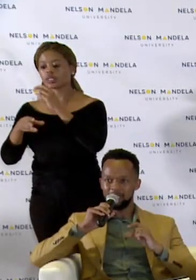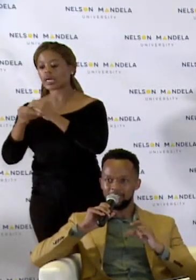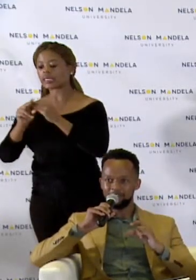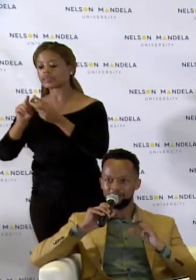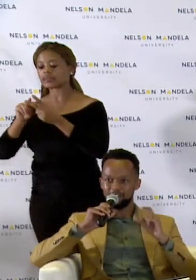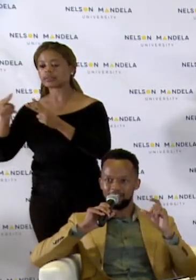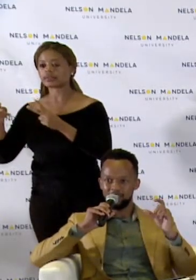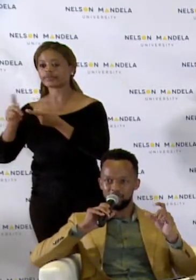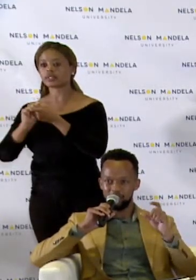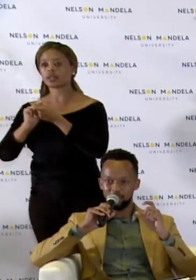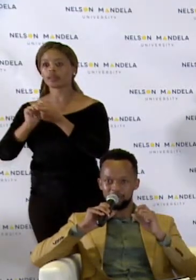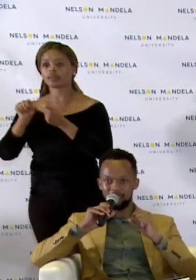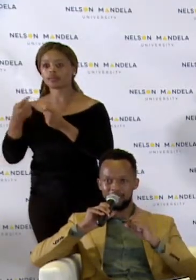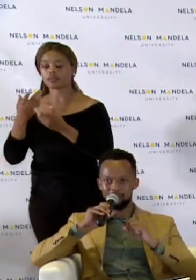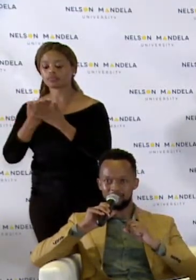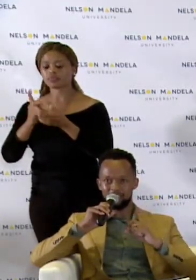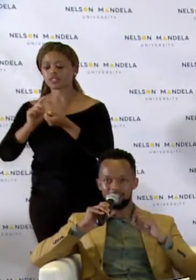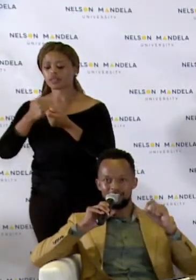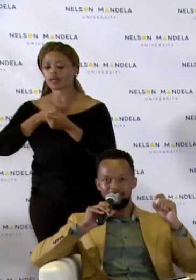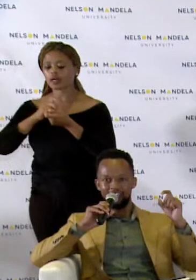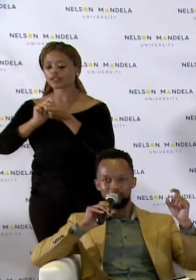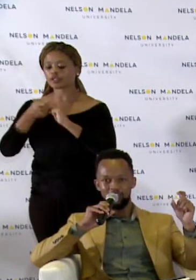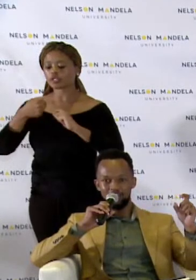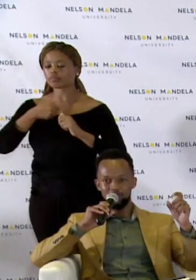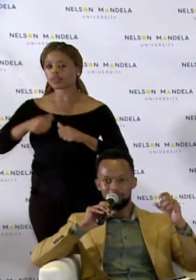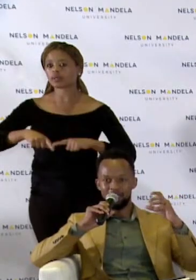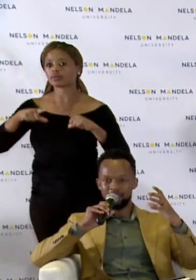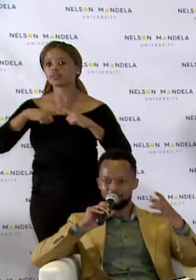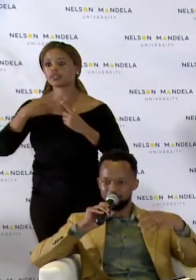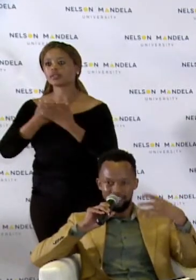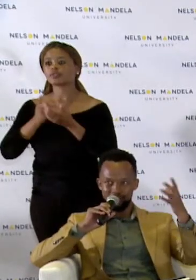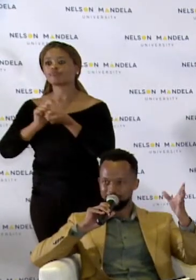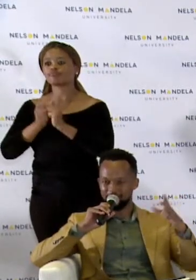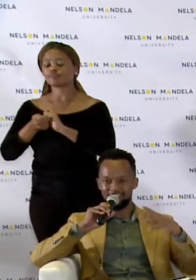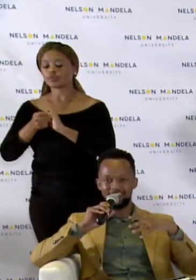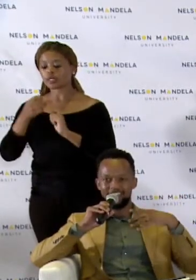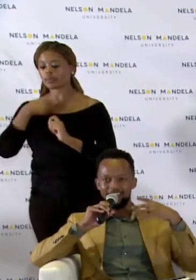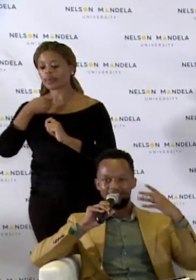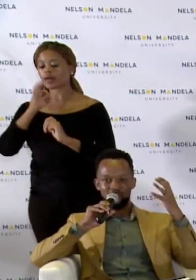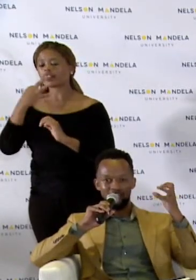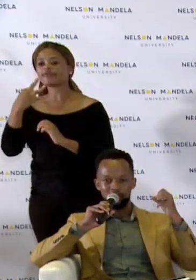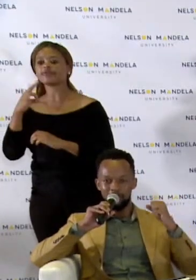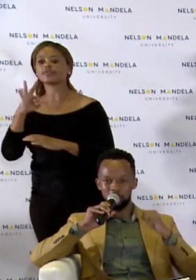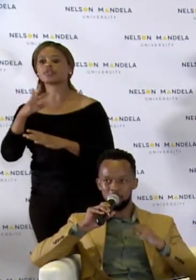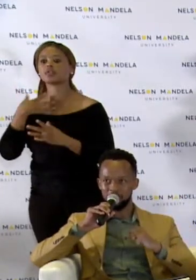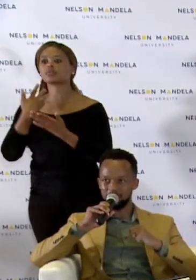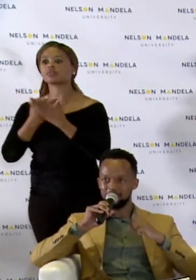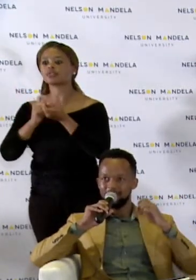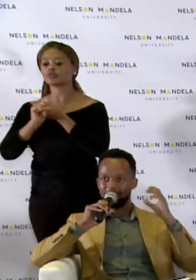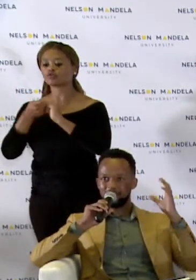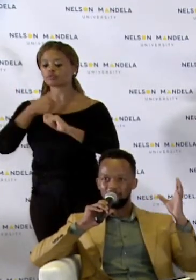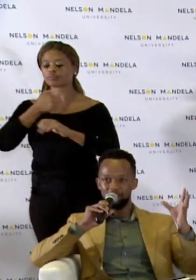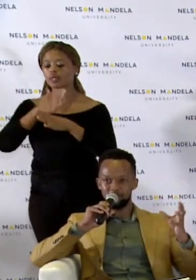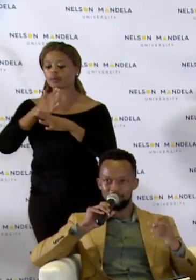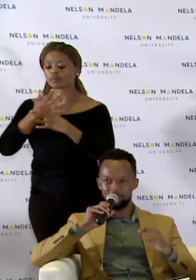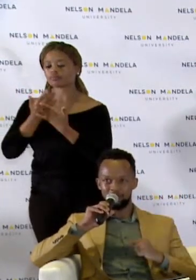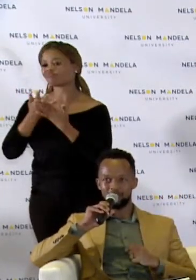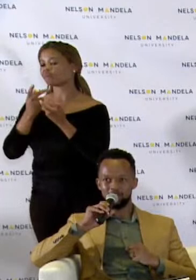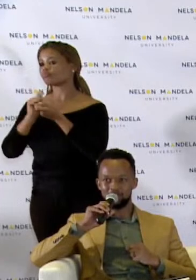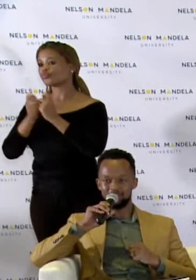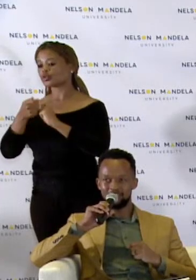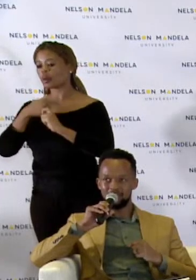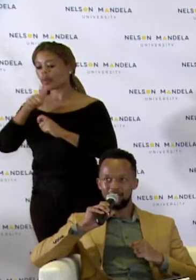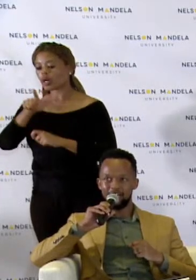I change my life? Can I change my lifestyle? Can I change my fashion? Can I change my work? Can I change